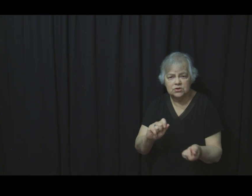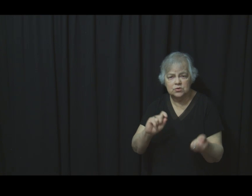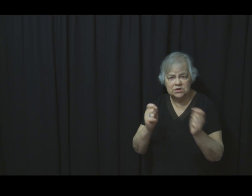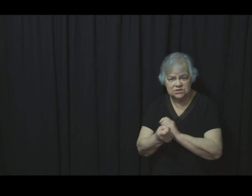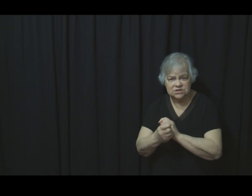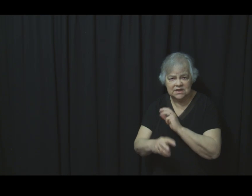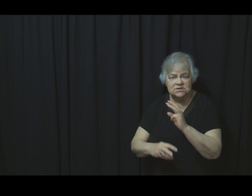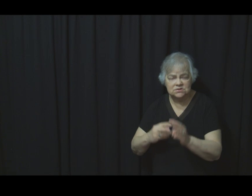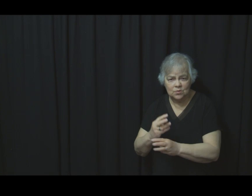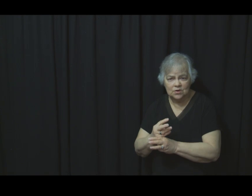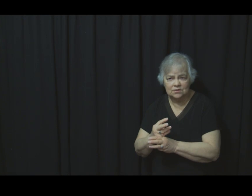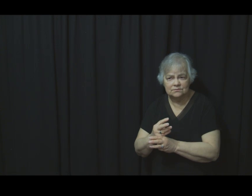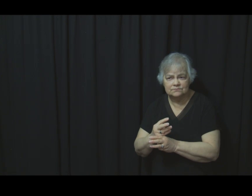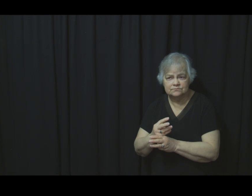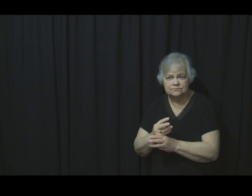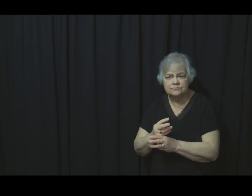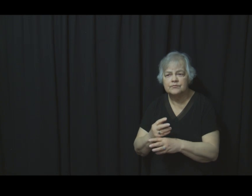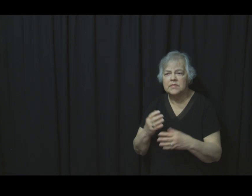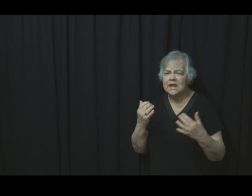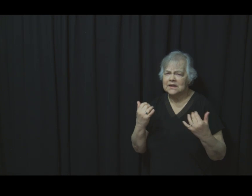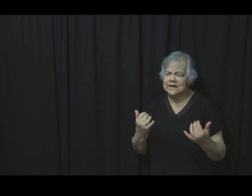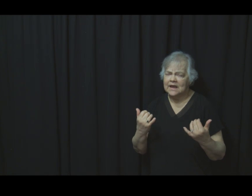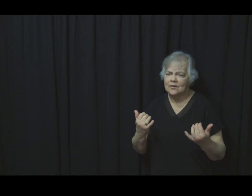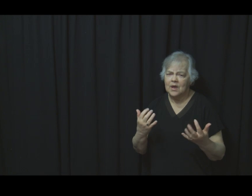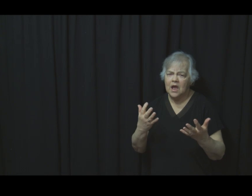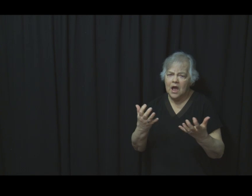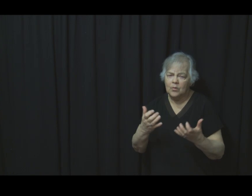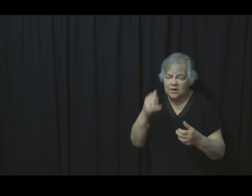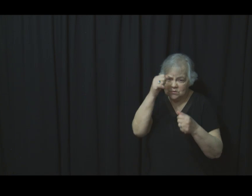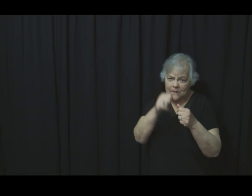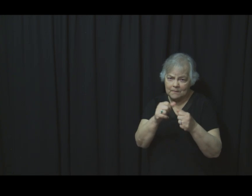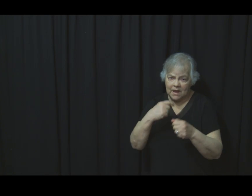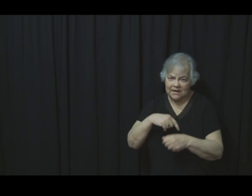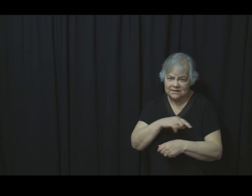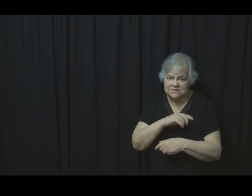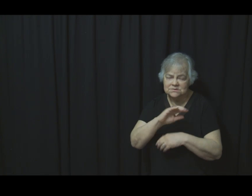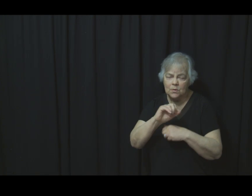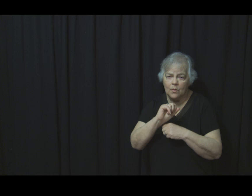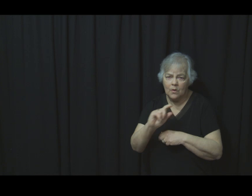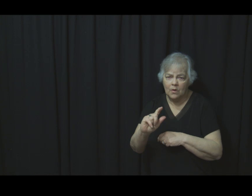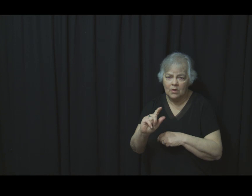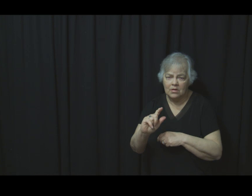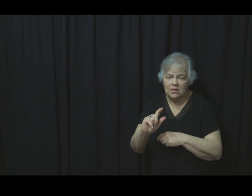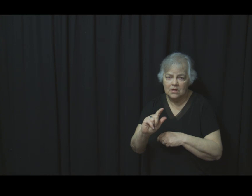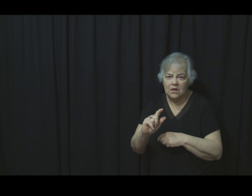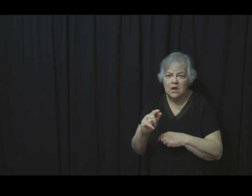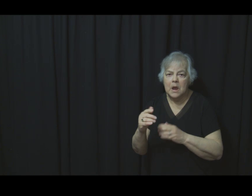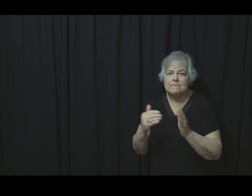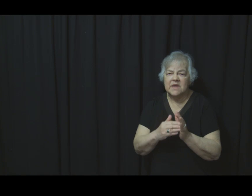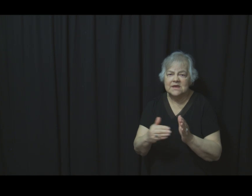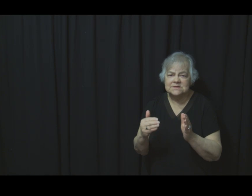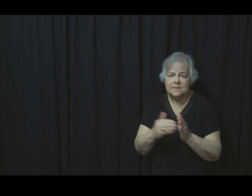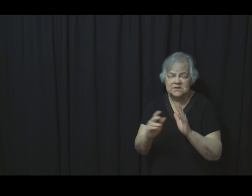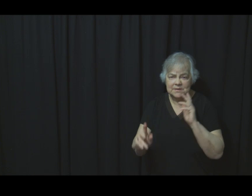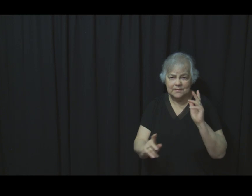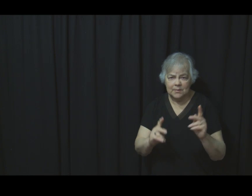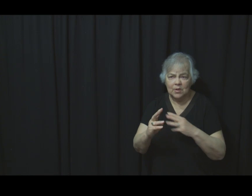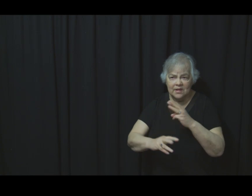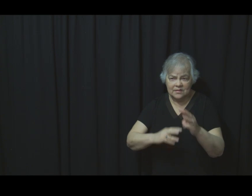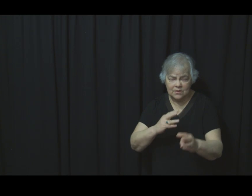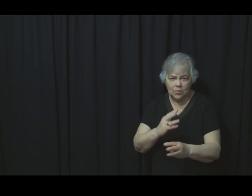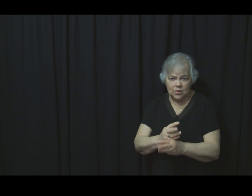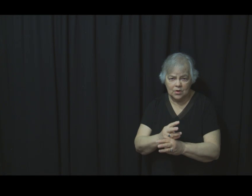world. Now, I just want to remind us all, there are billions of people in the world who